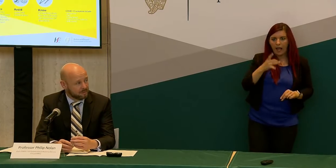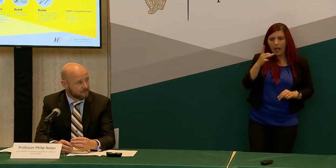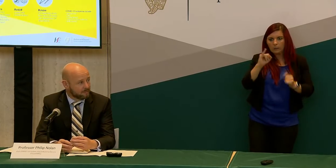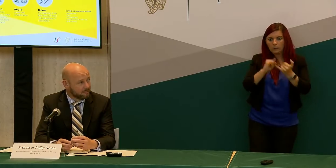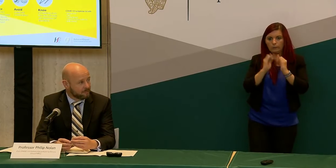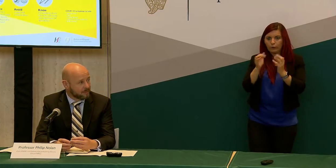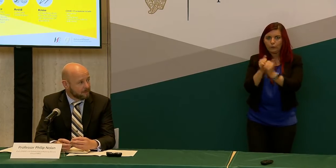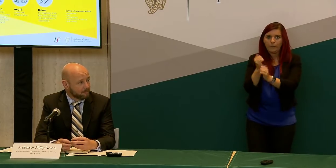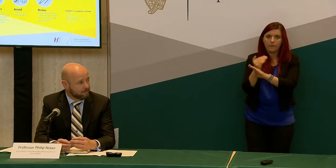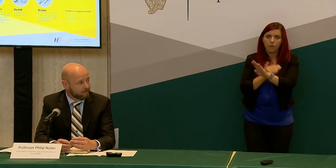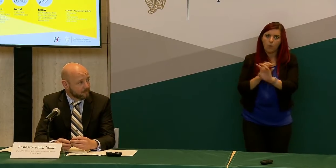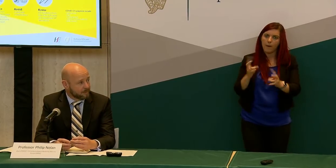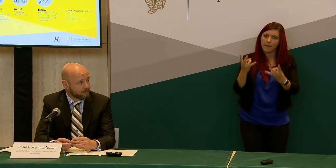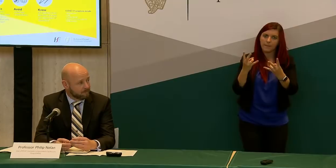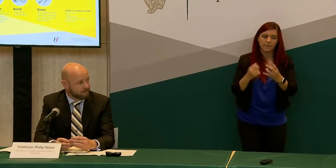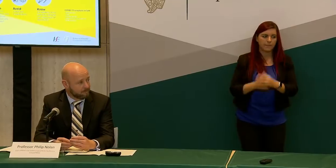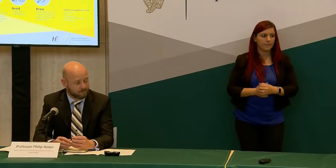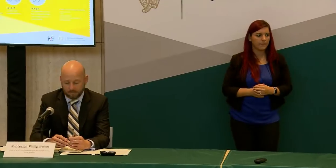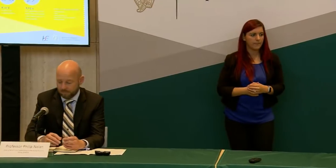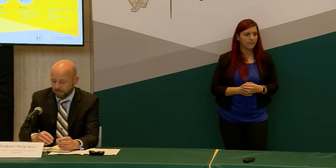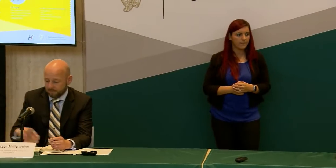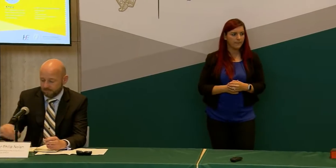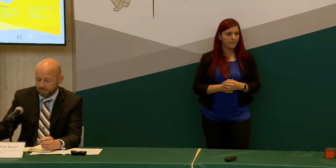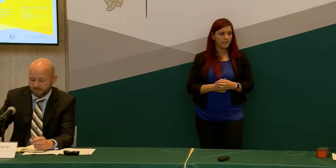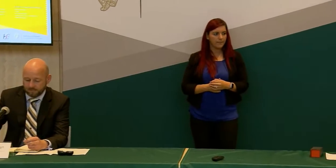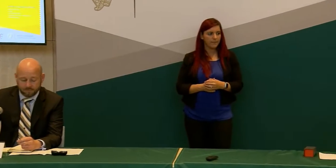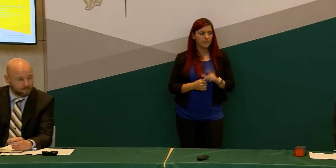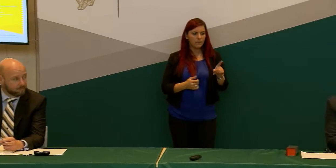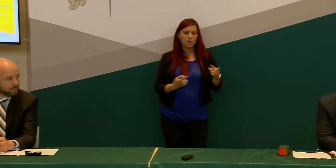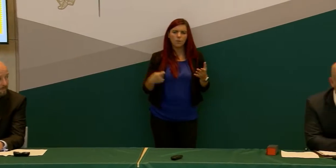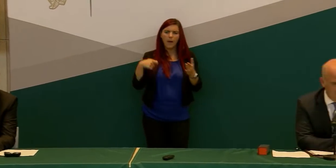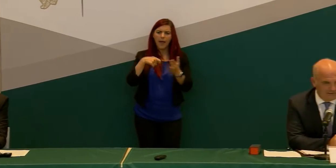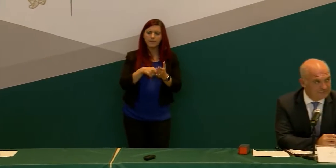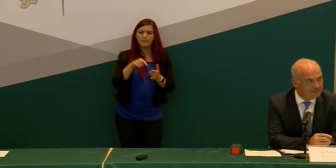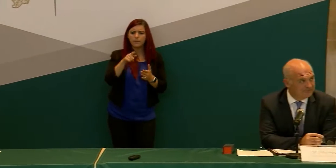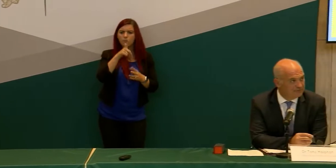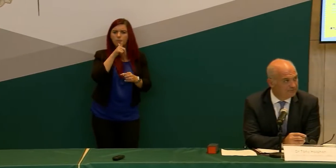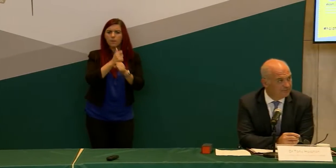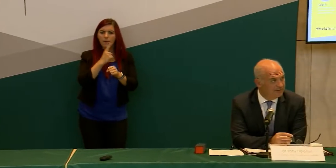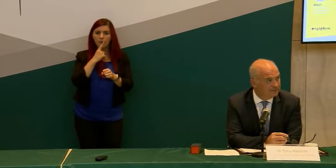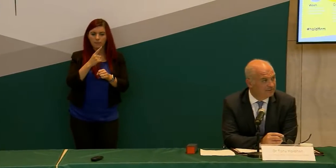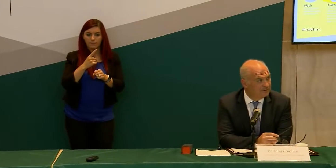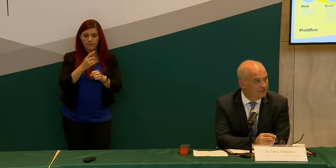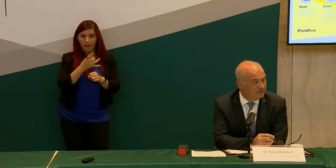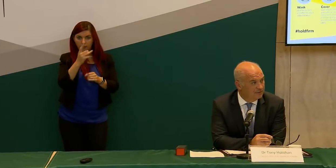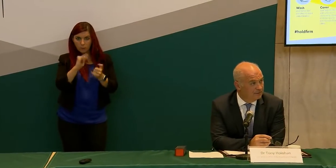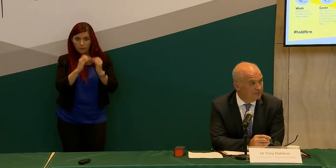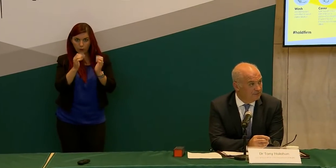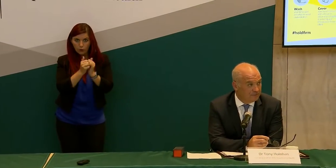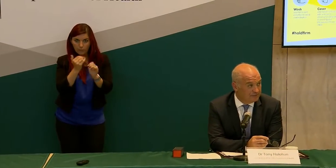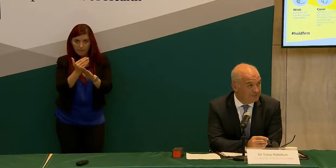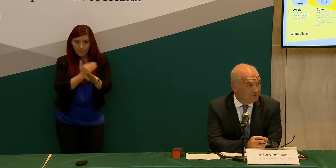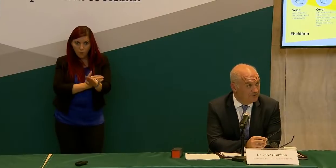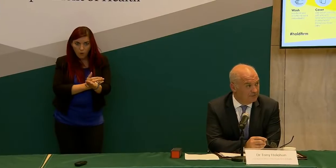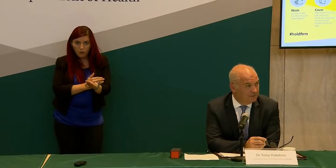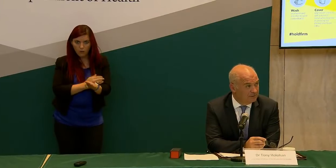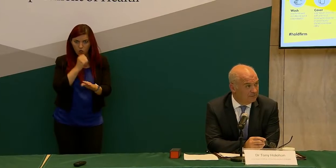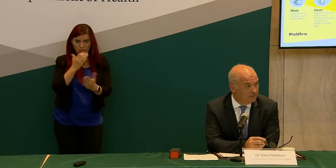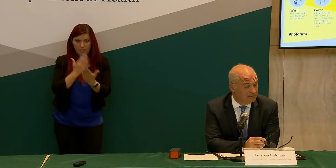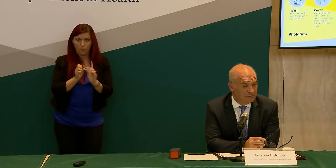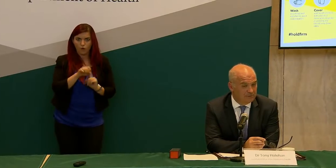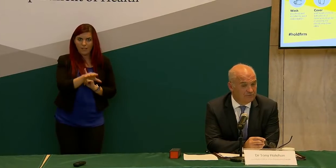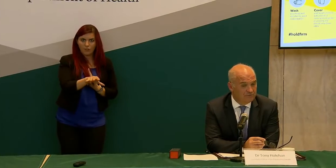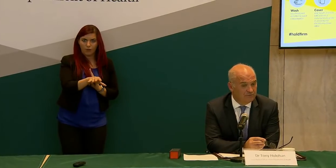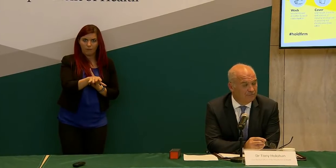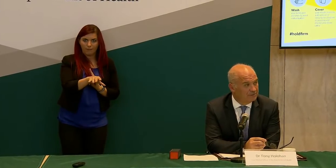traced. And just to reinforce that, I mean, testing and tracing in and of itself doesn't prevent the transmission. So,